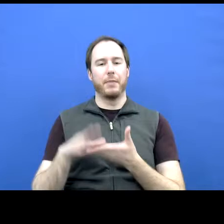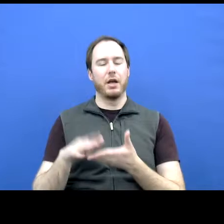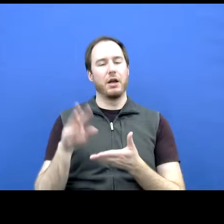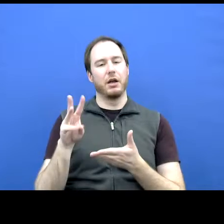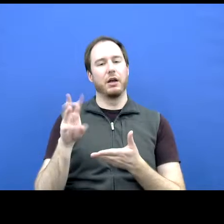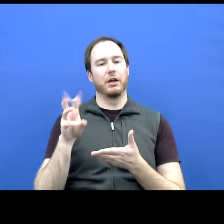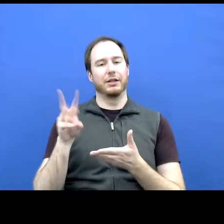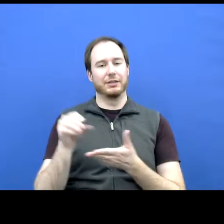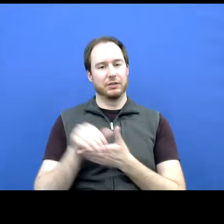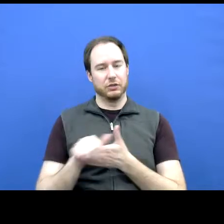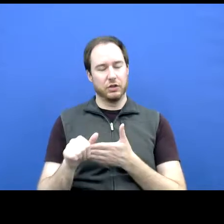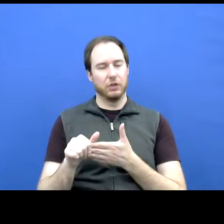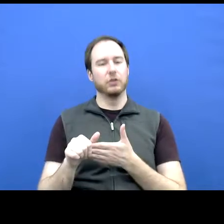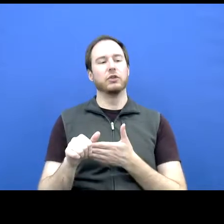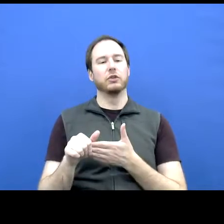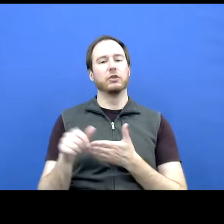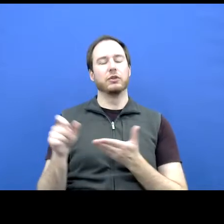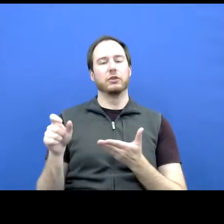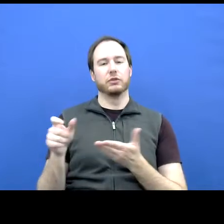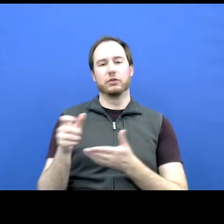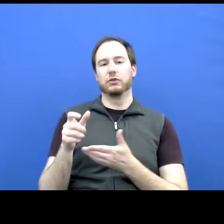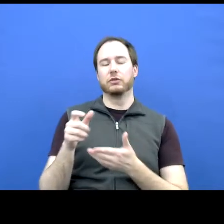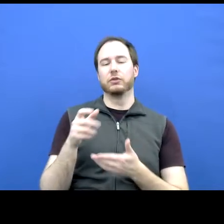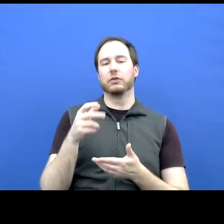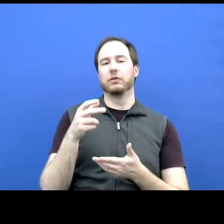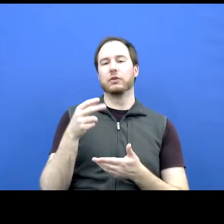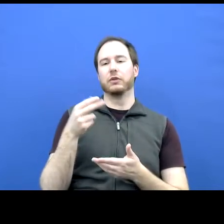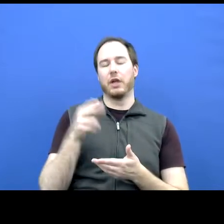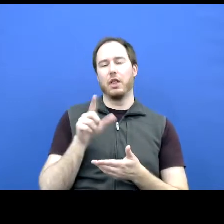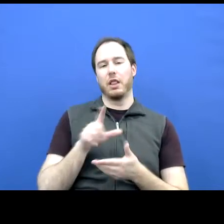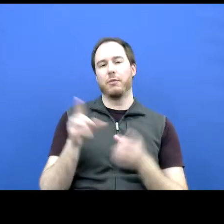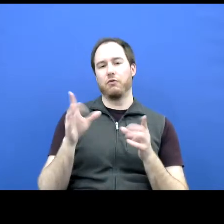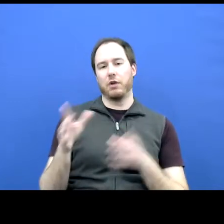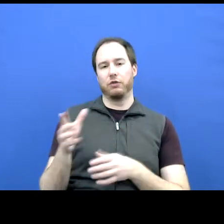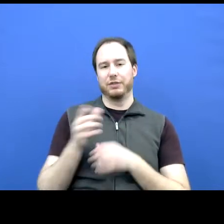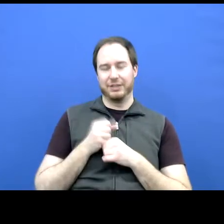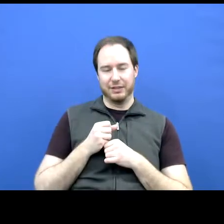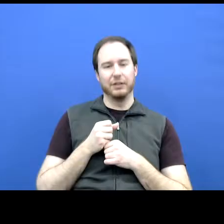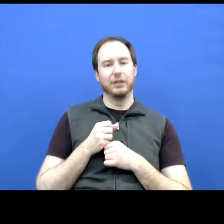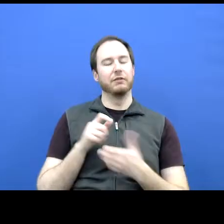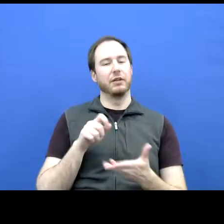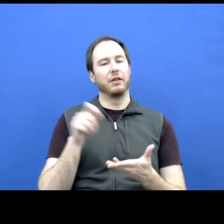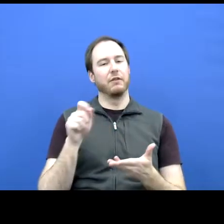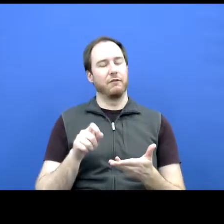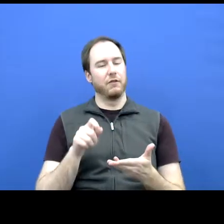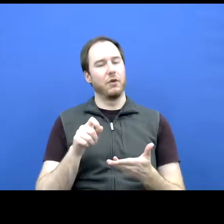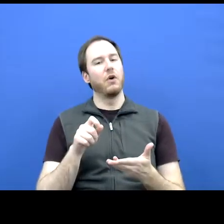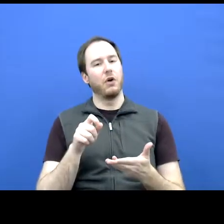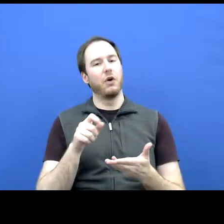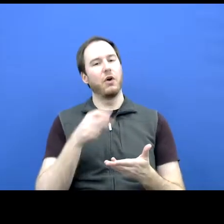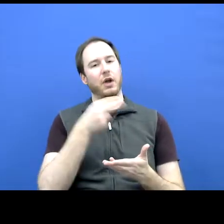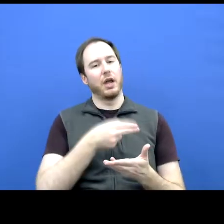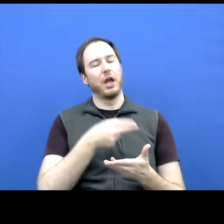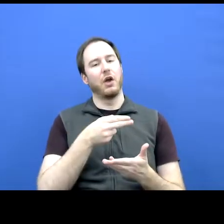the amount of for $660 was received by the library director. Therefore, be it resolved that the